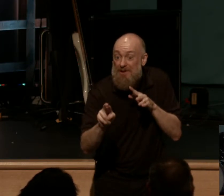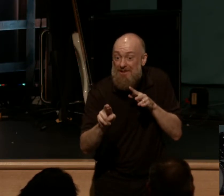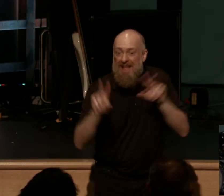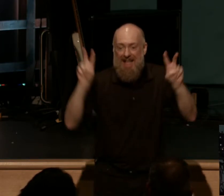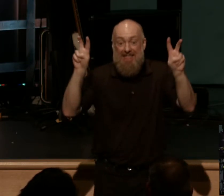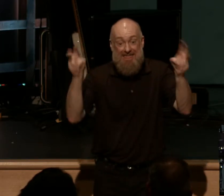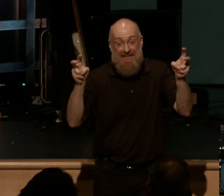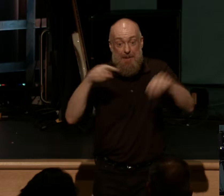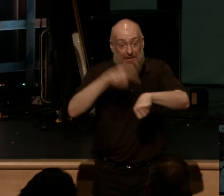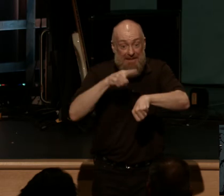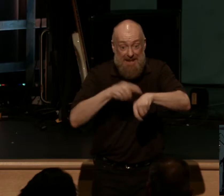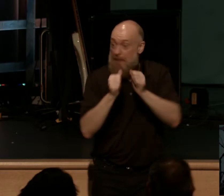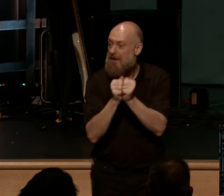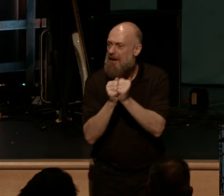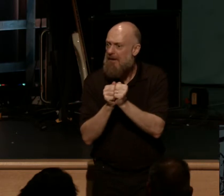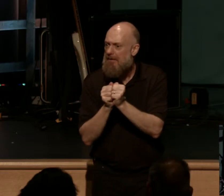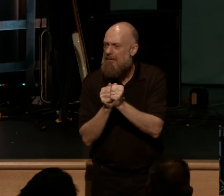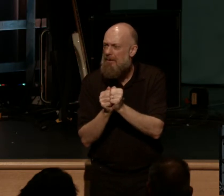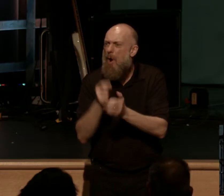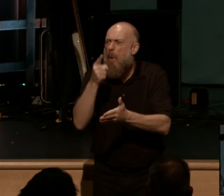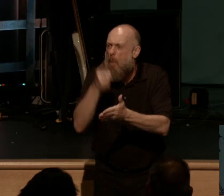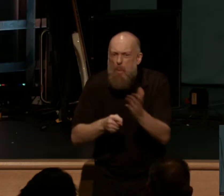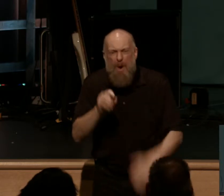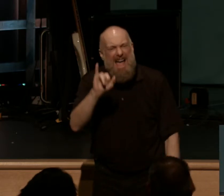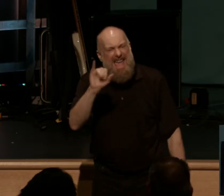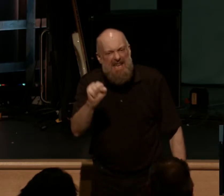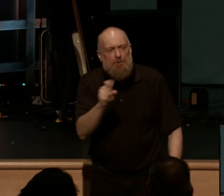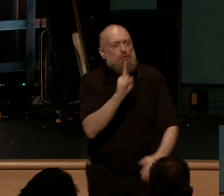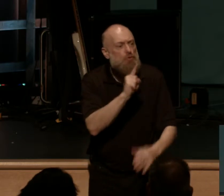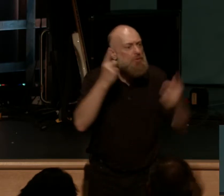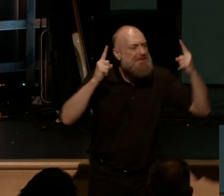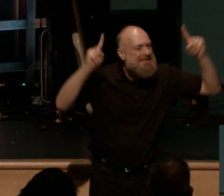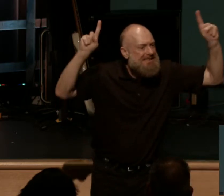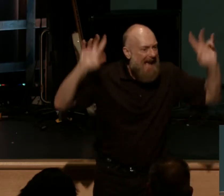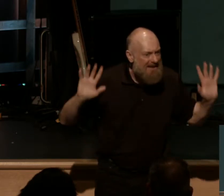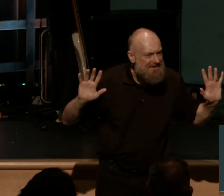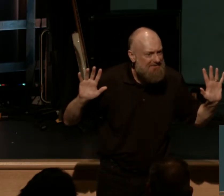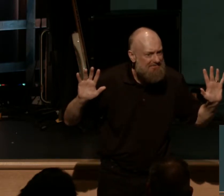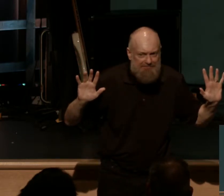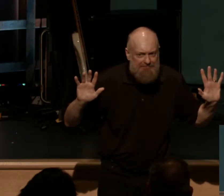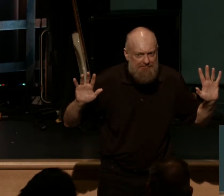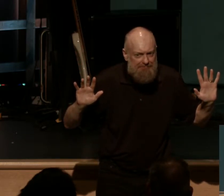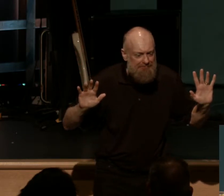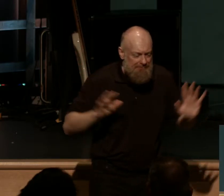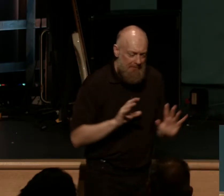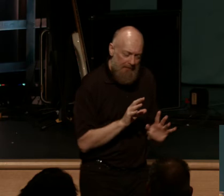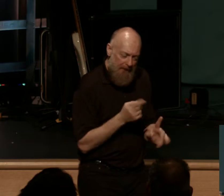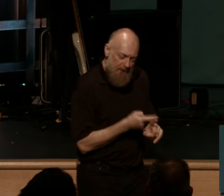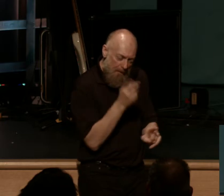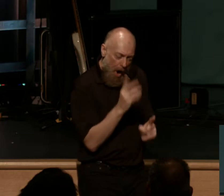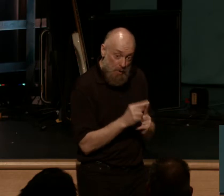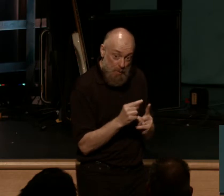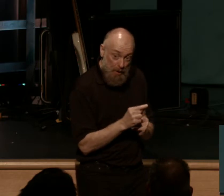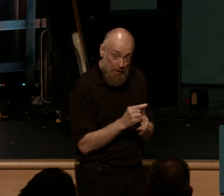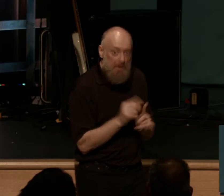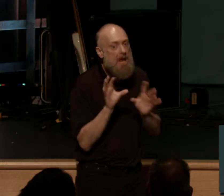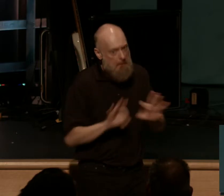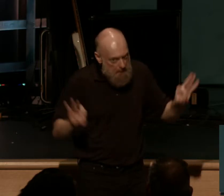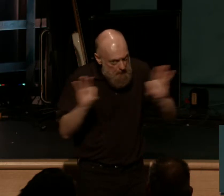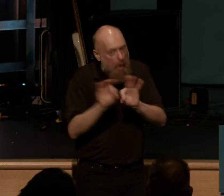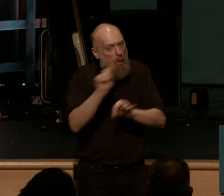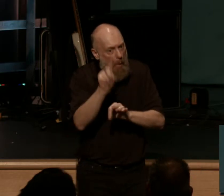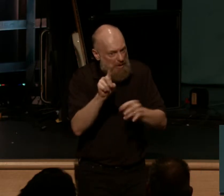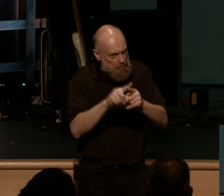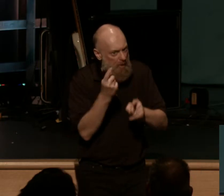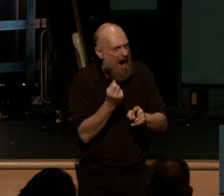of our time became, what is true success as defined by God? An incredibly important question